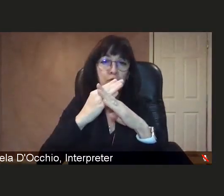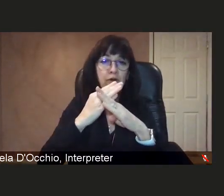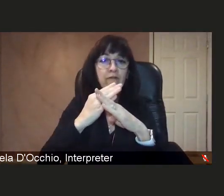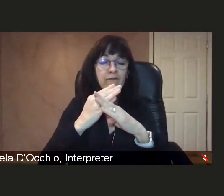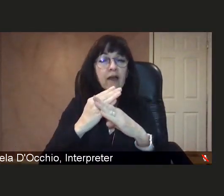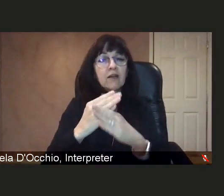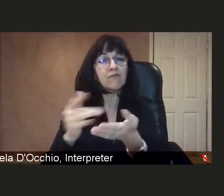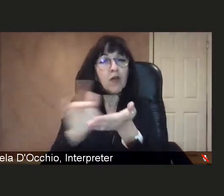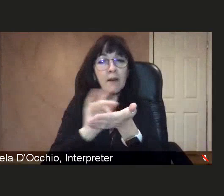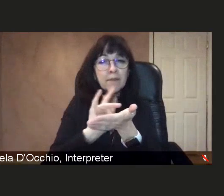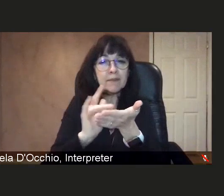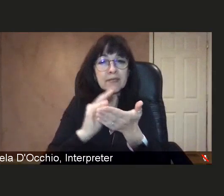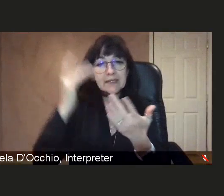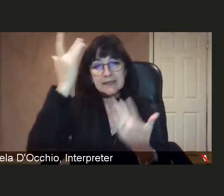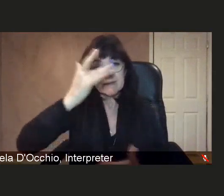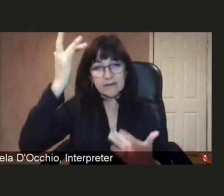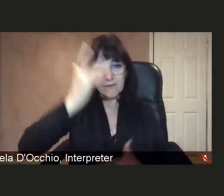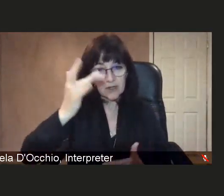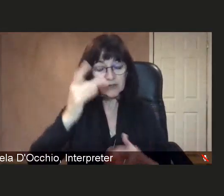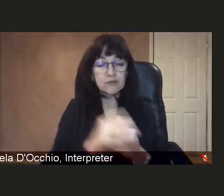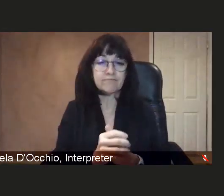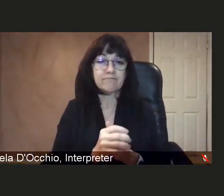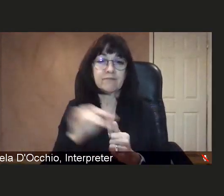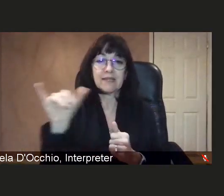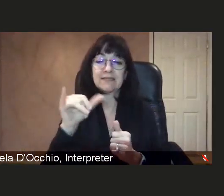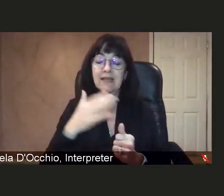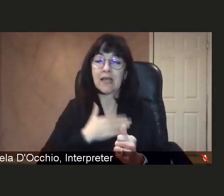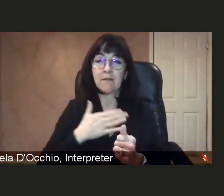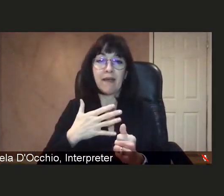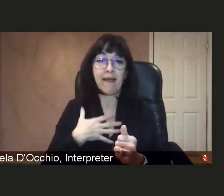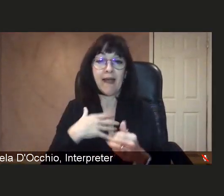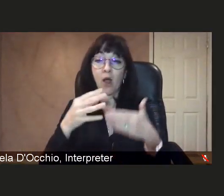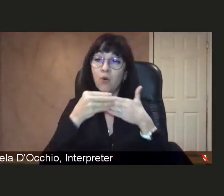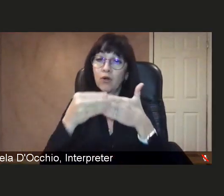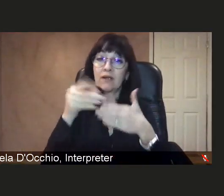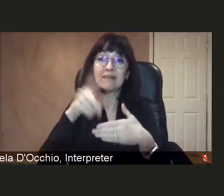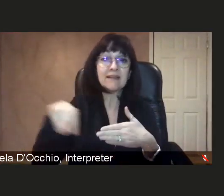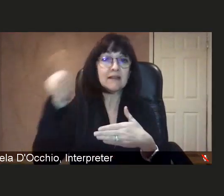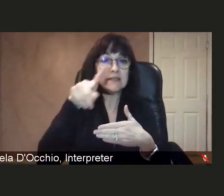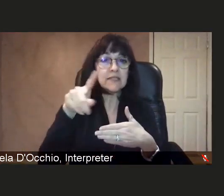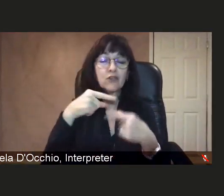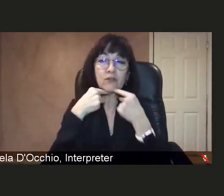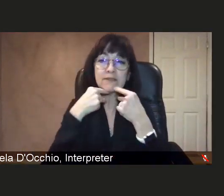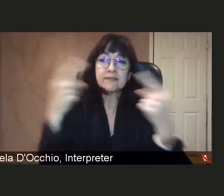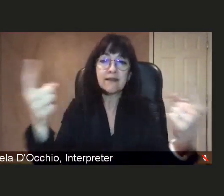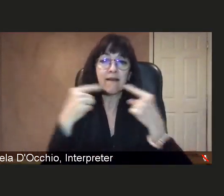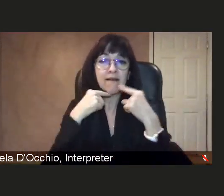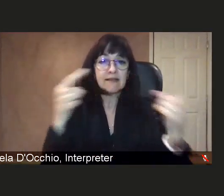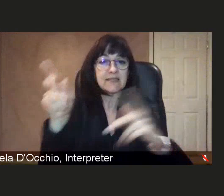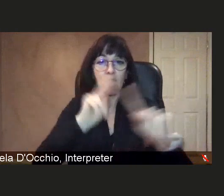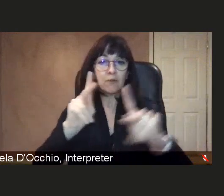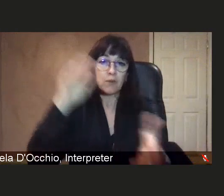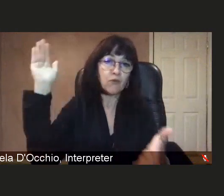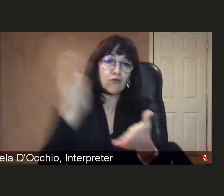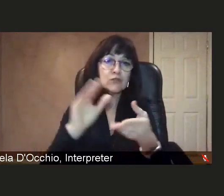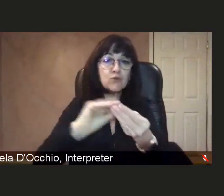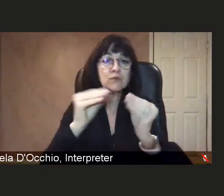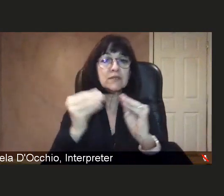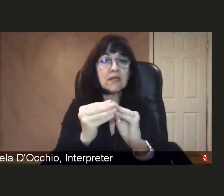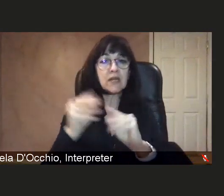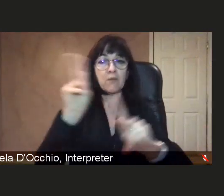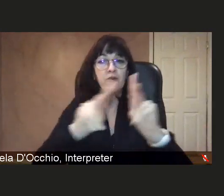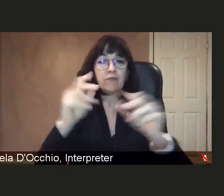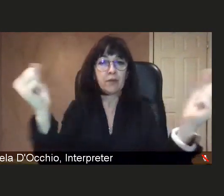and other healthcare leaders to do everything he can to reduce the number of people coming to our state and has